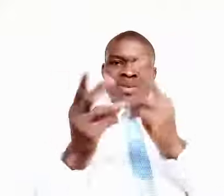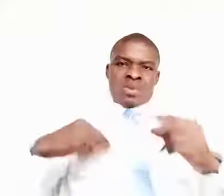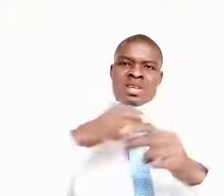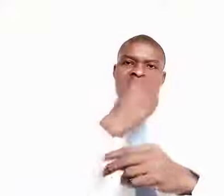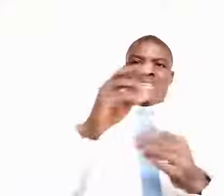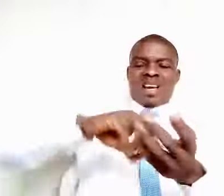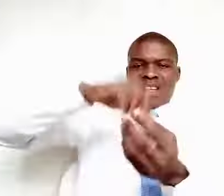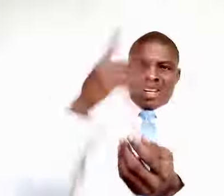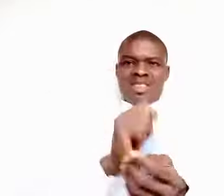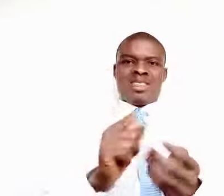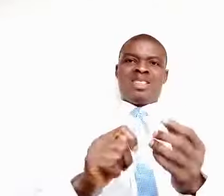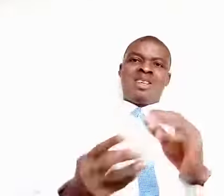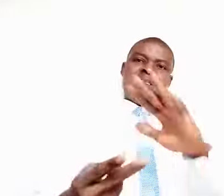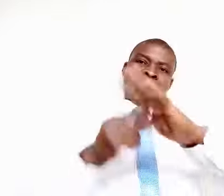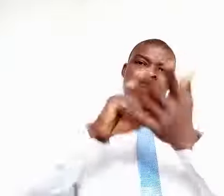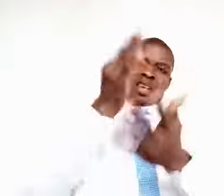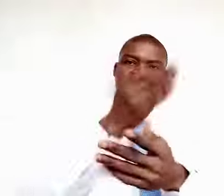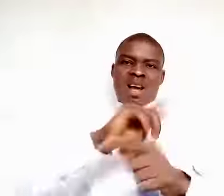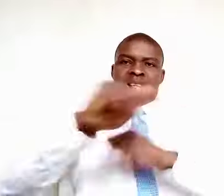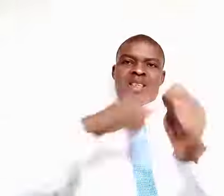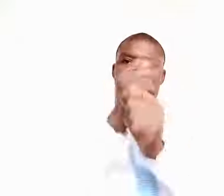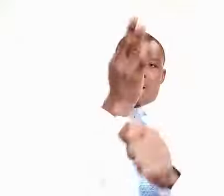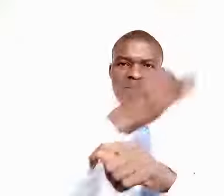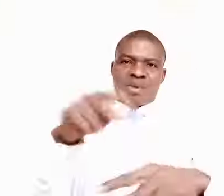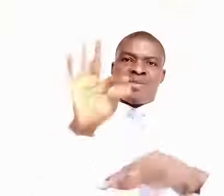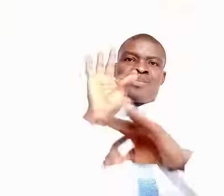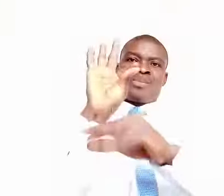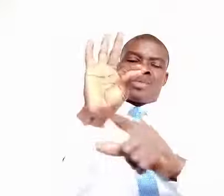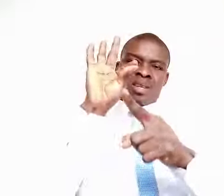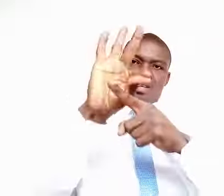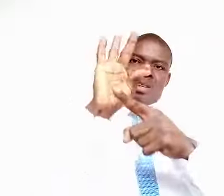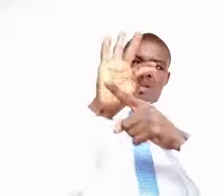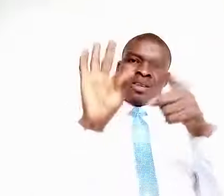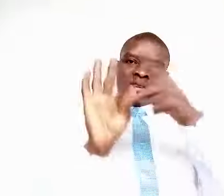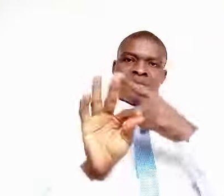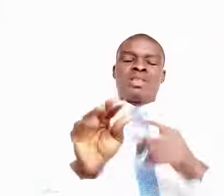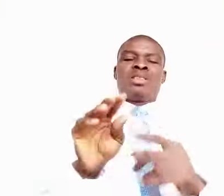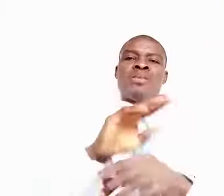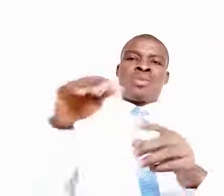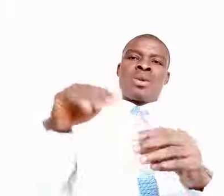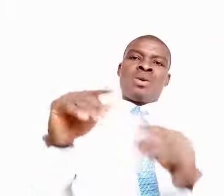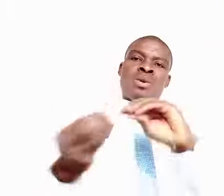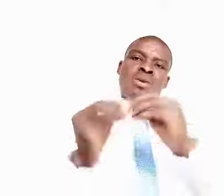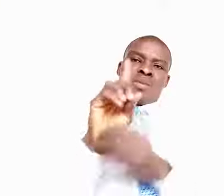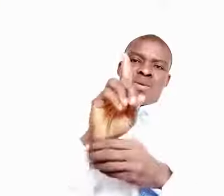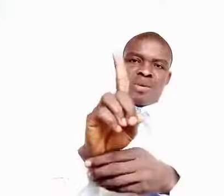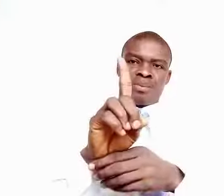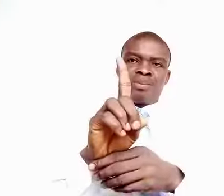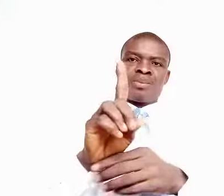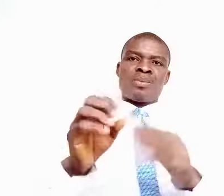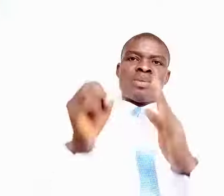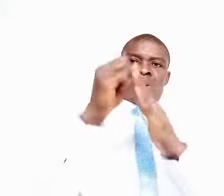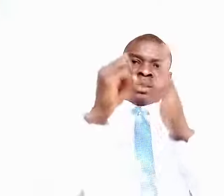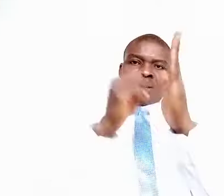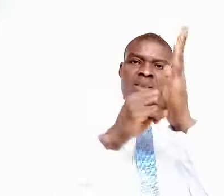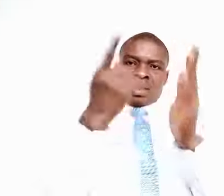types of fraction. At the end of the lesson today, you should be able to 1. State the meaning of